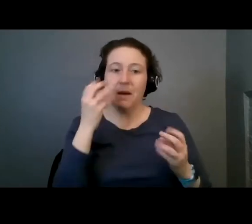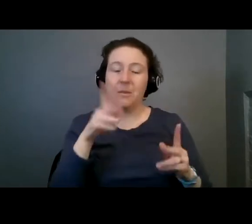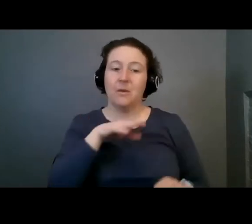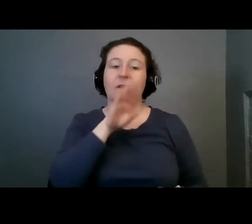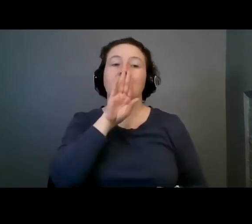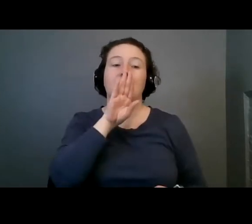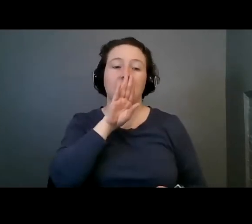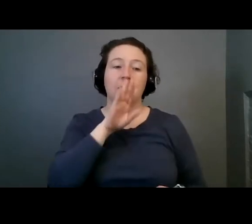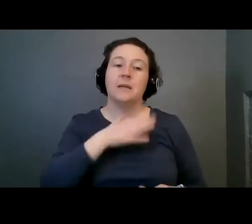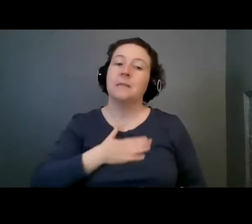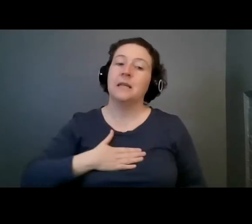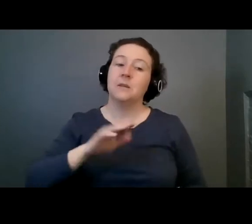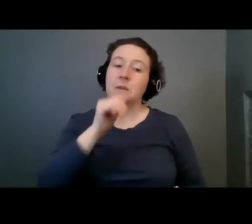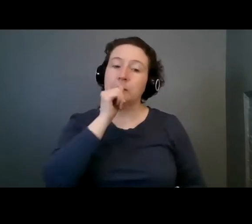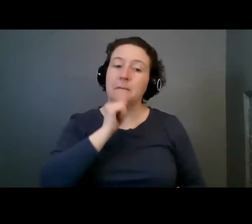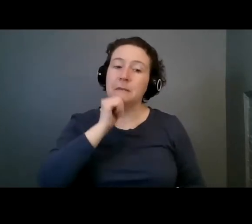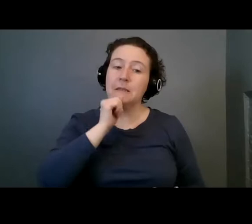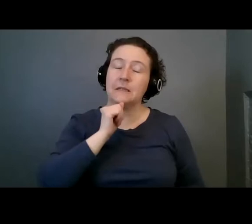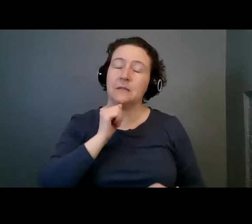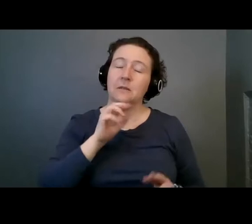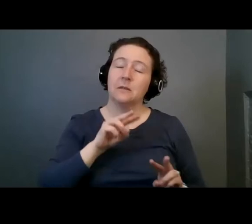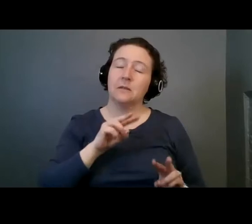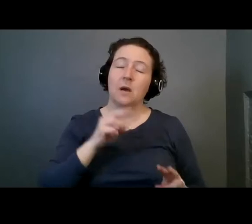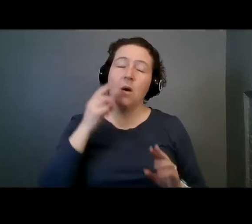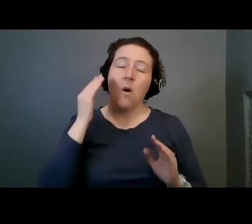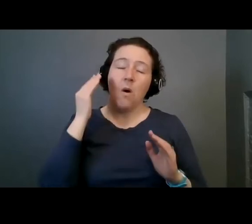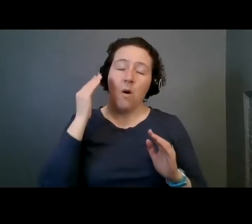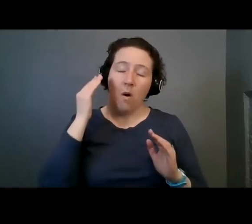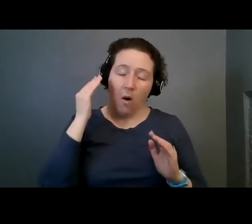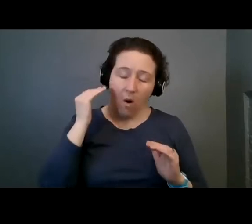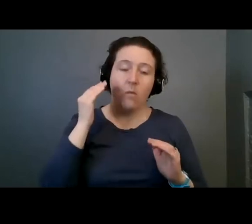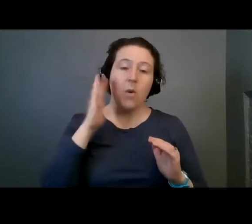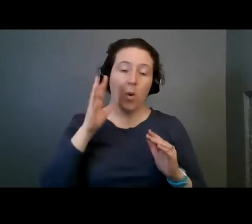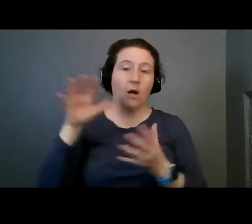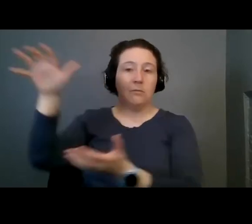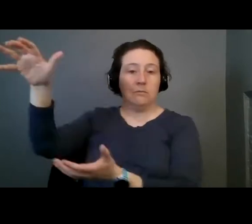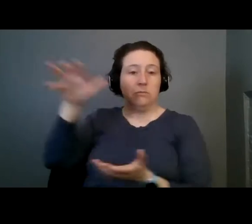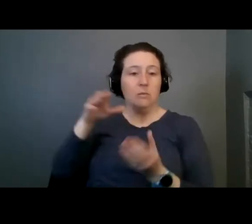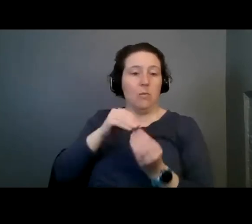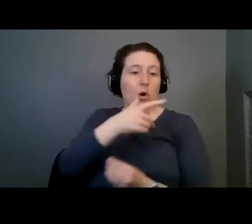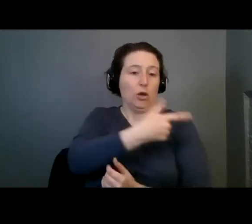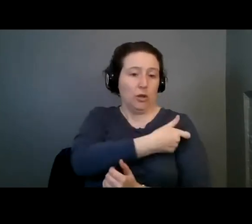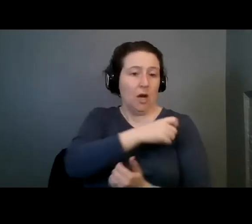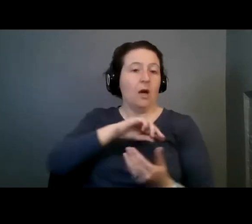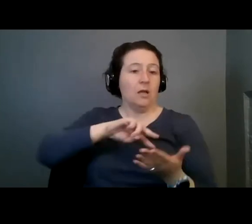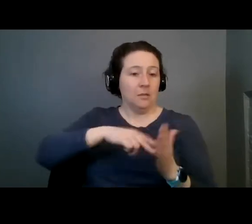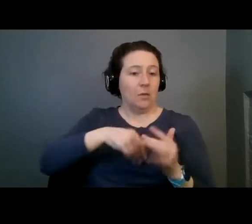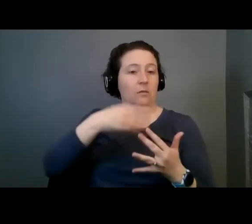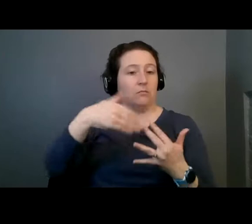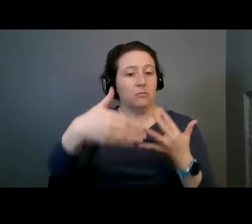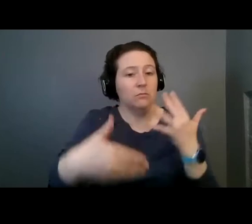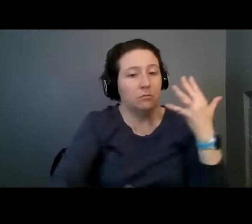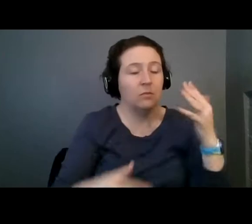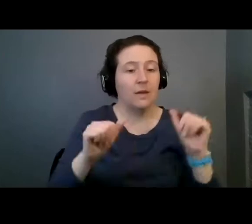we ask for your patience and are hopeful that the supply of vaccine increases, allowing us to move through these tiers more